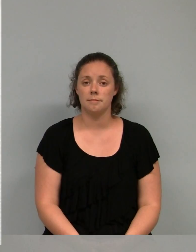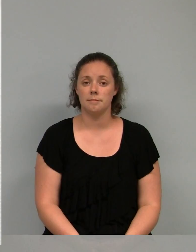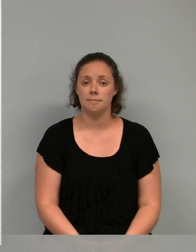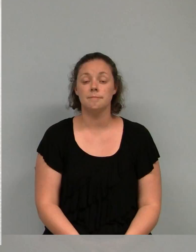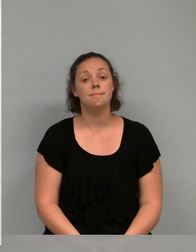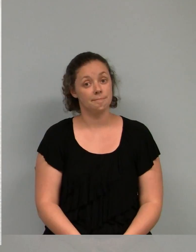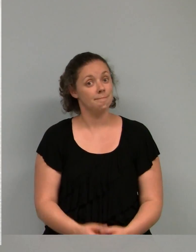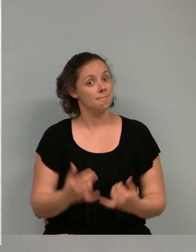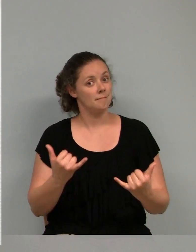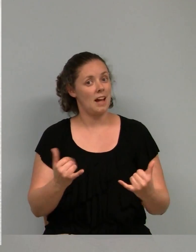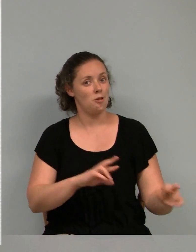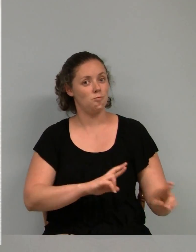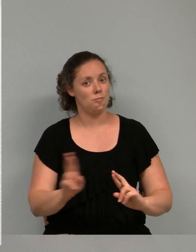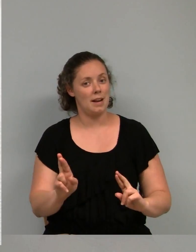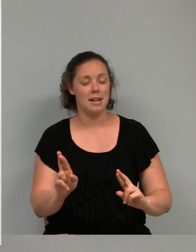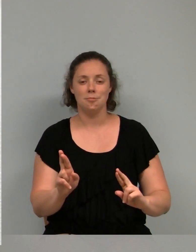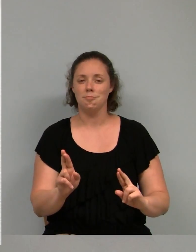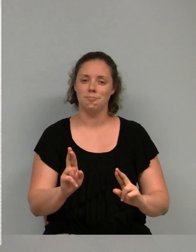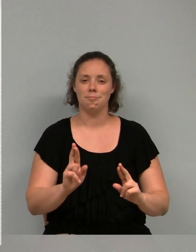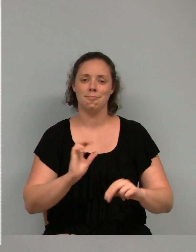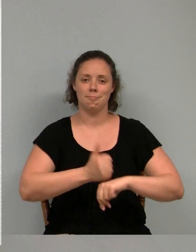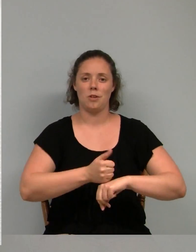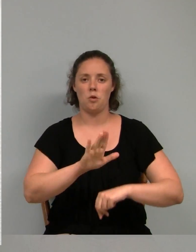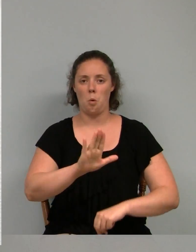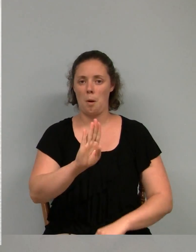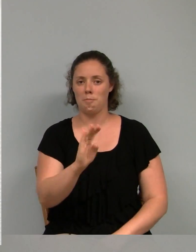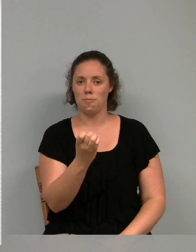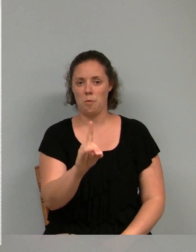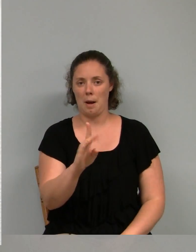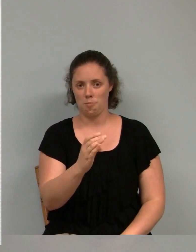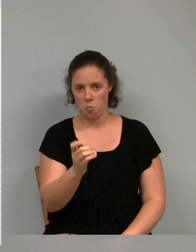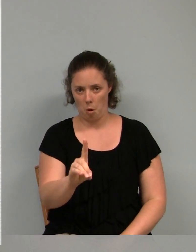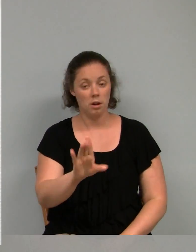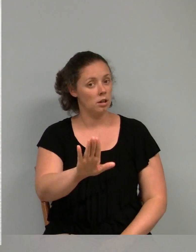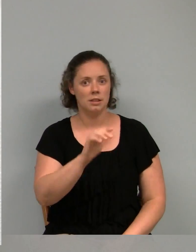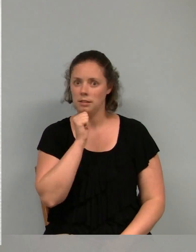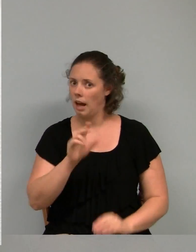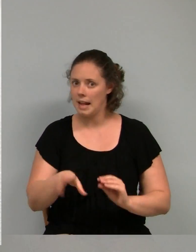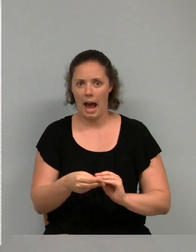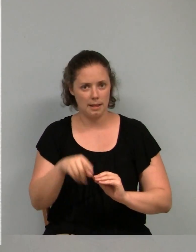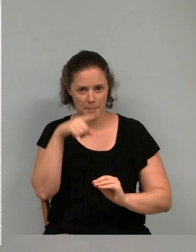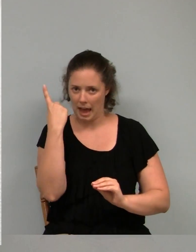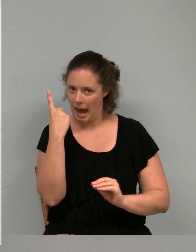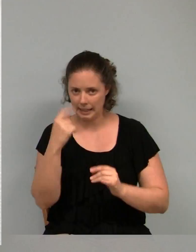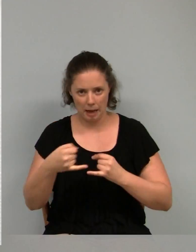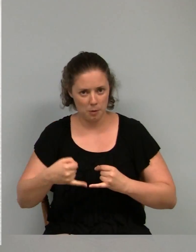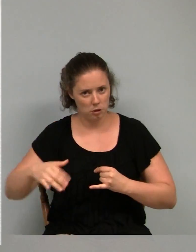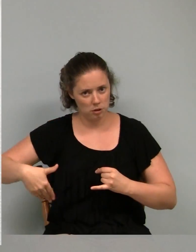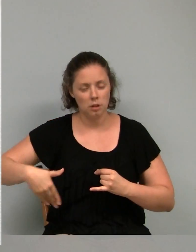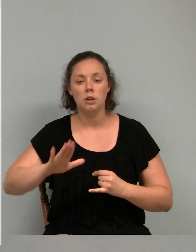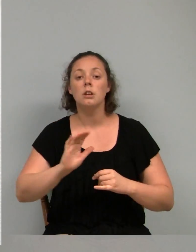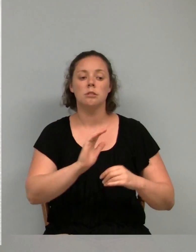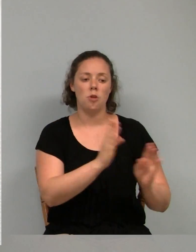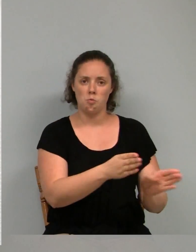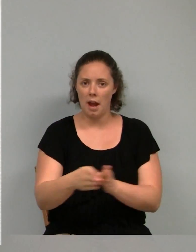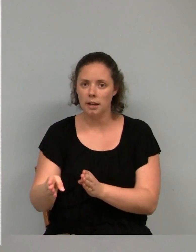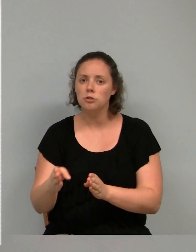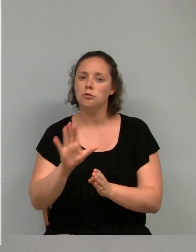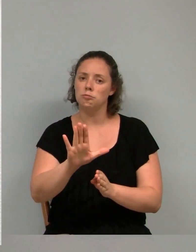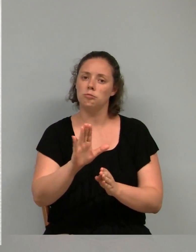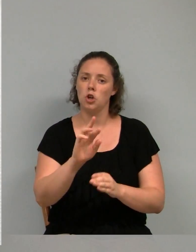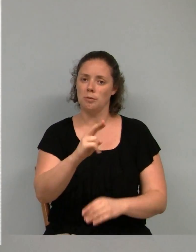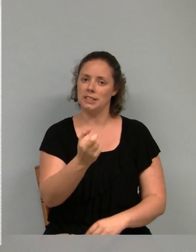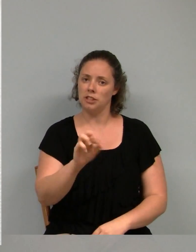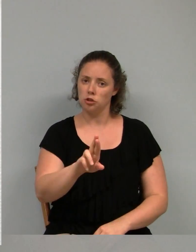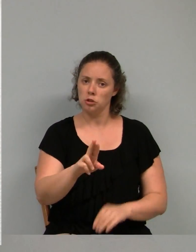It's time to wire your breadboard. Do not add the black computer jumper cables for now, but arrange your resistors as shown on the